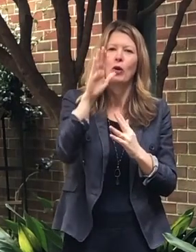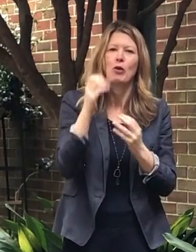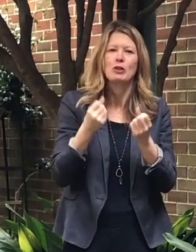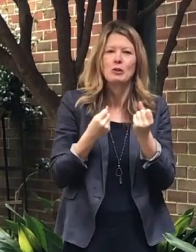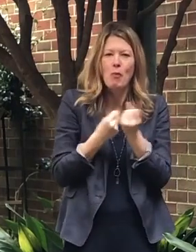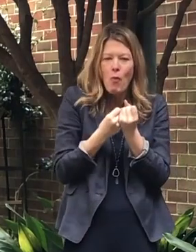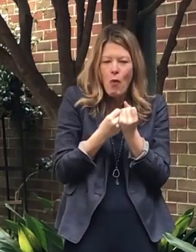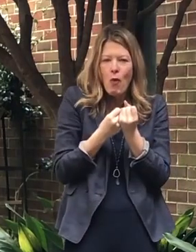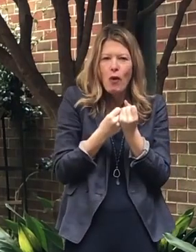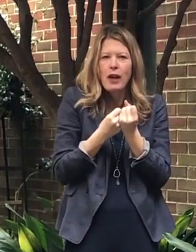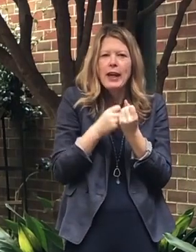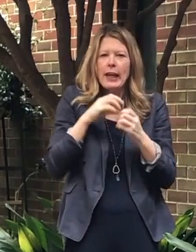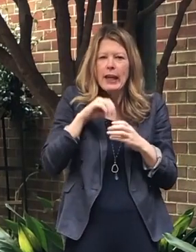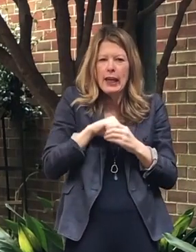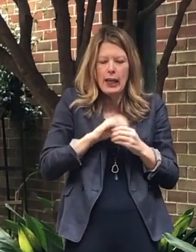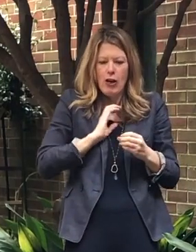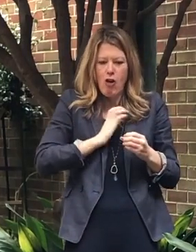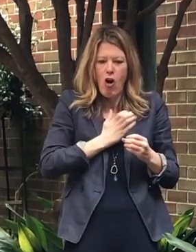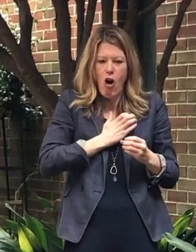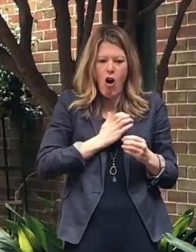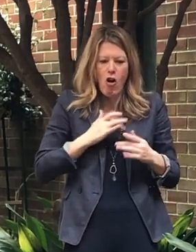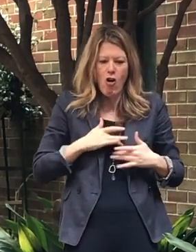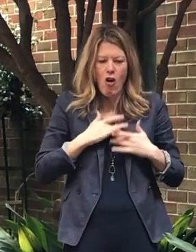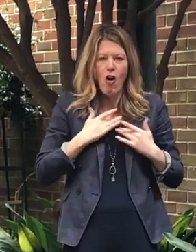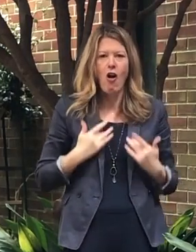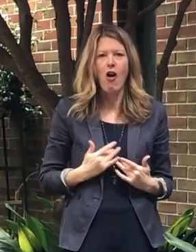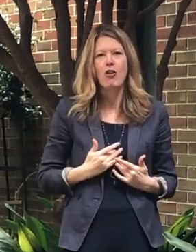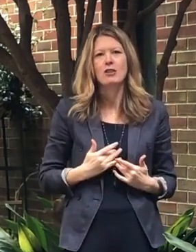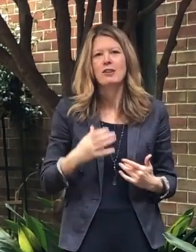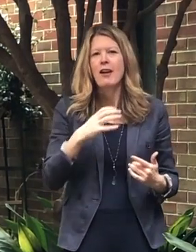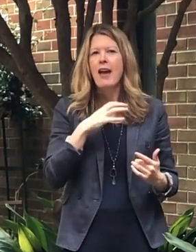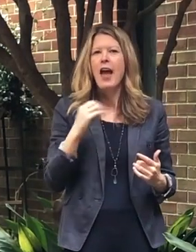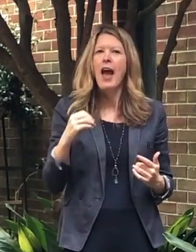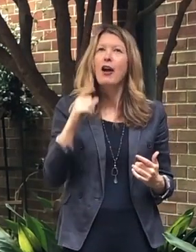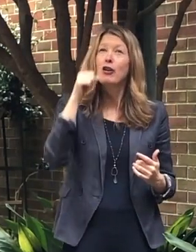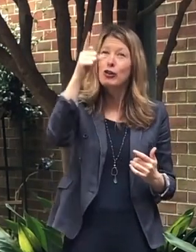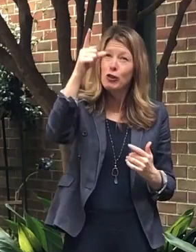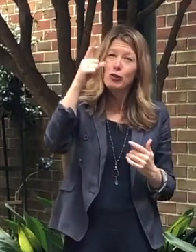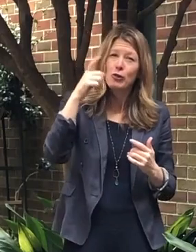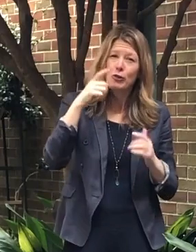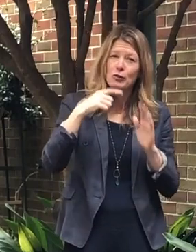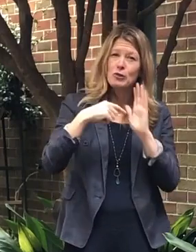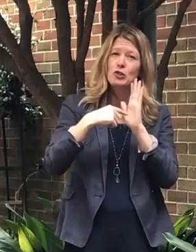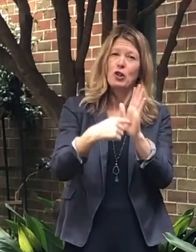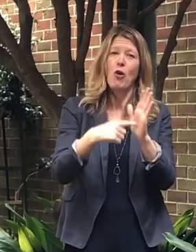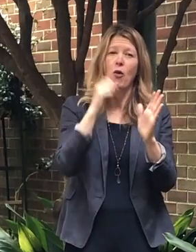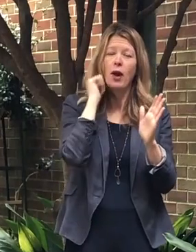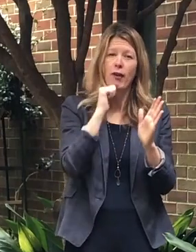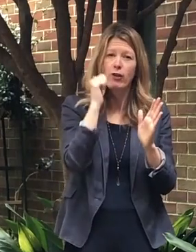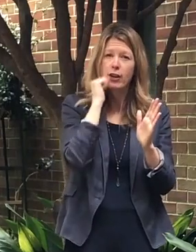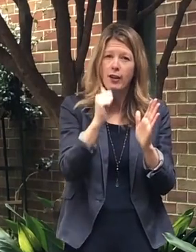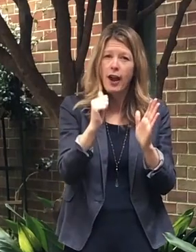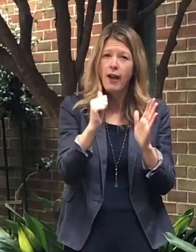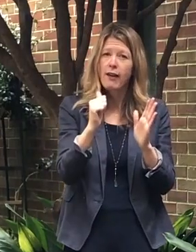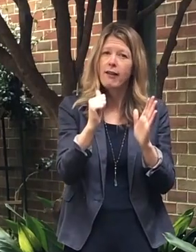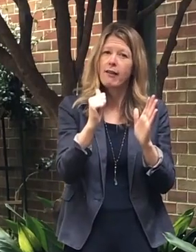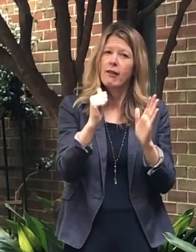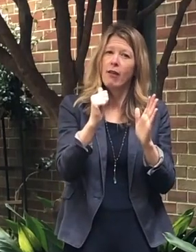by all. And you show that you are a letter of Christ, prepared by